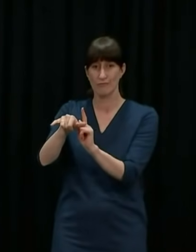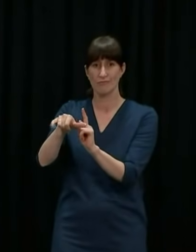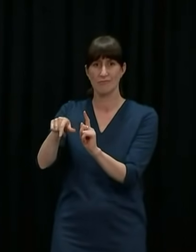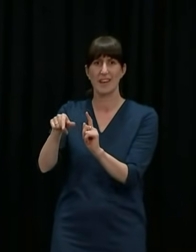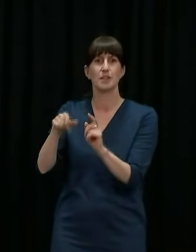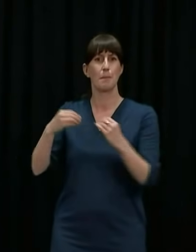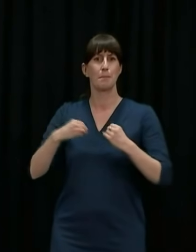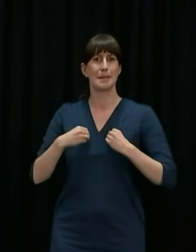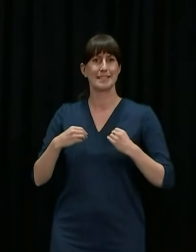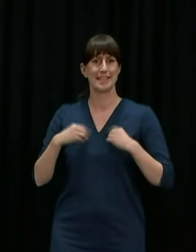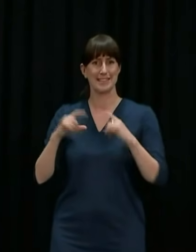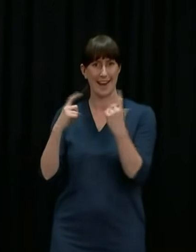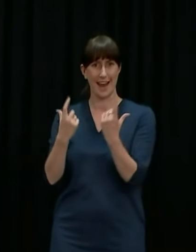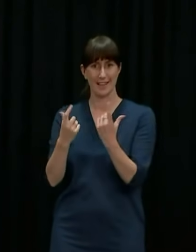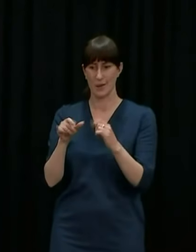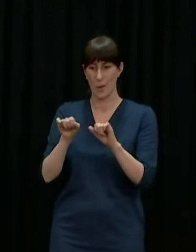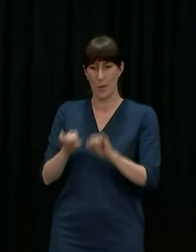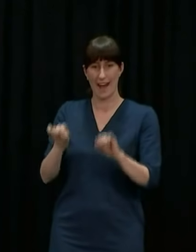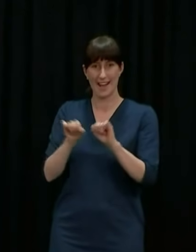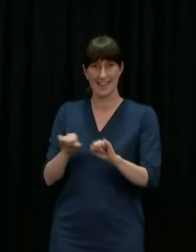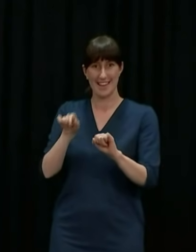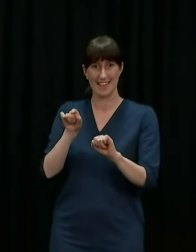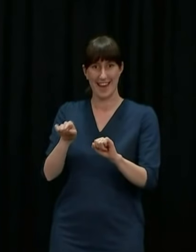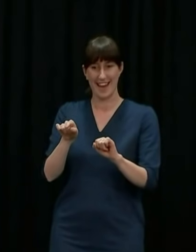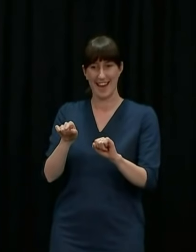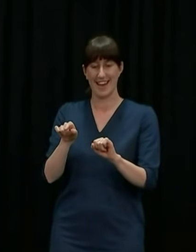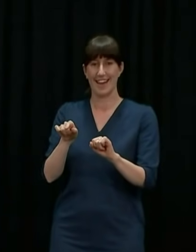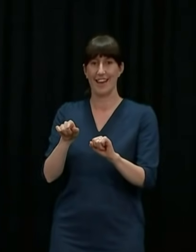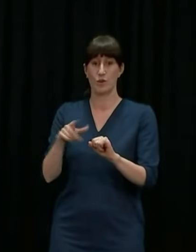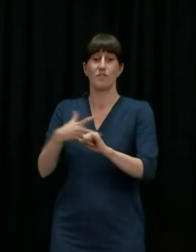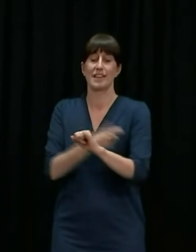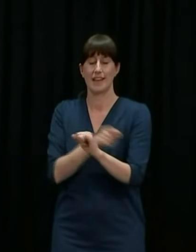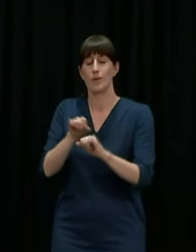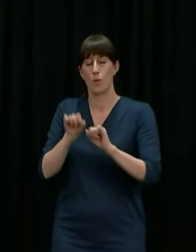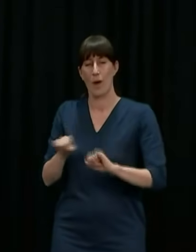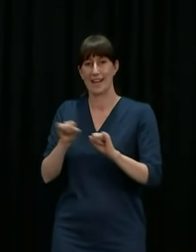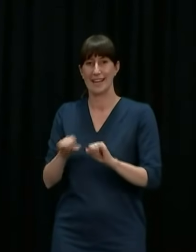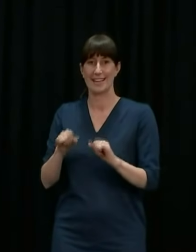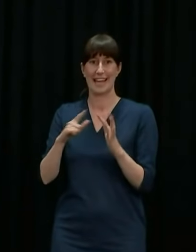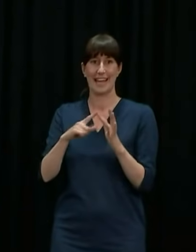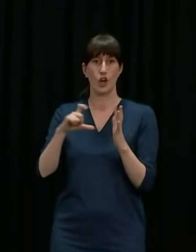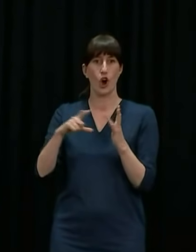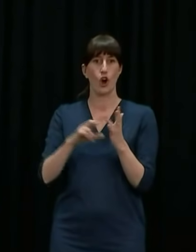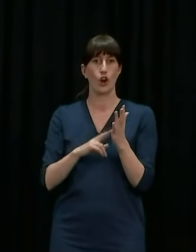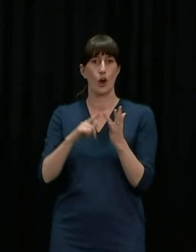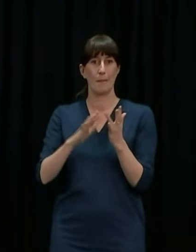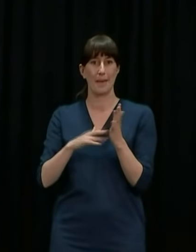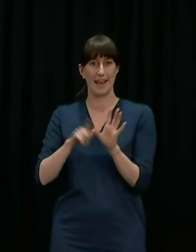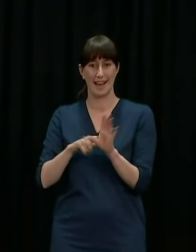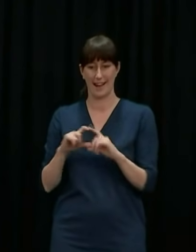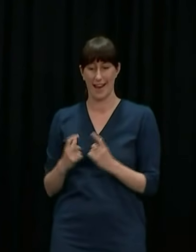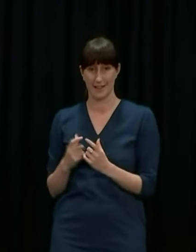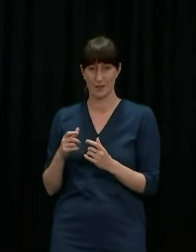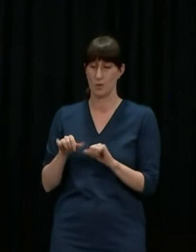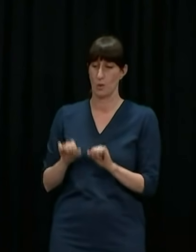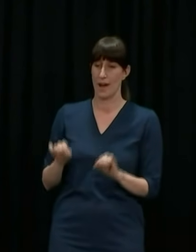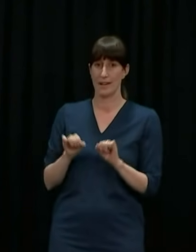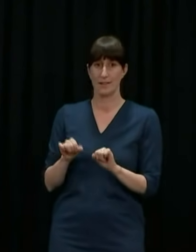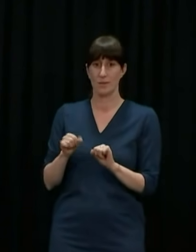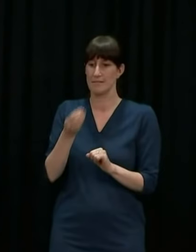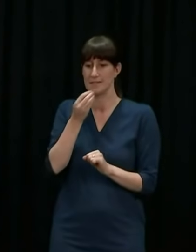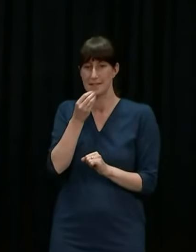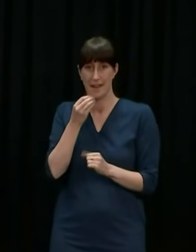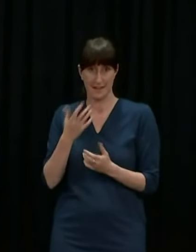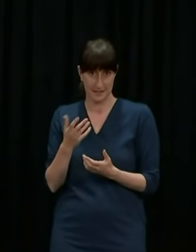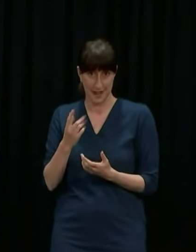business class before waiting out their time in economy class with some snacks provided. Other companies have done a